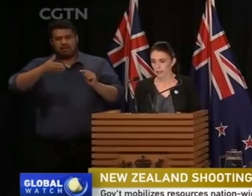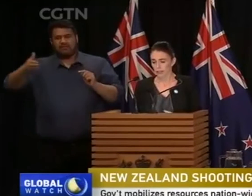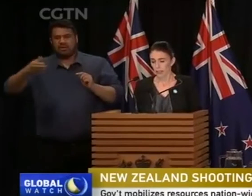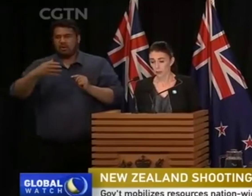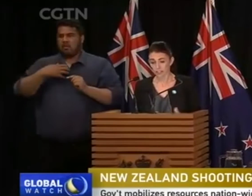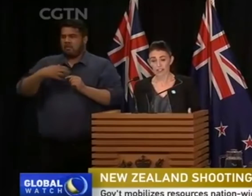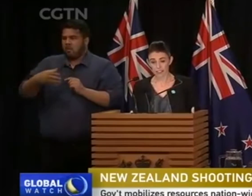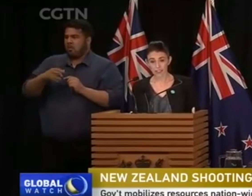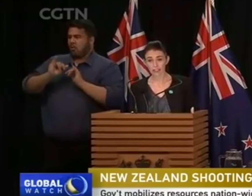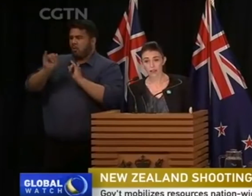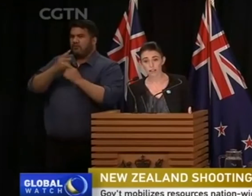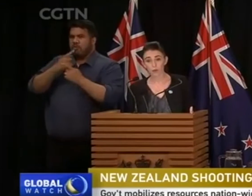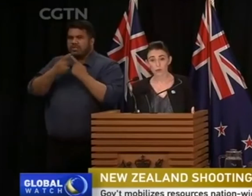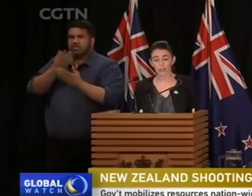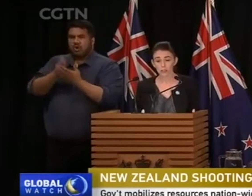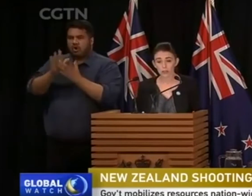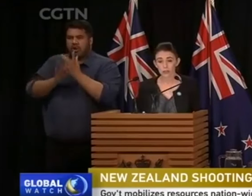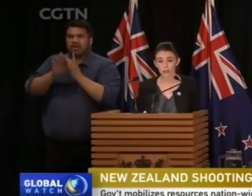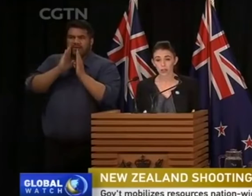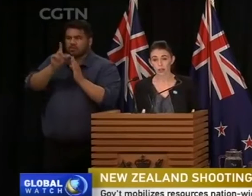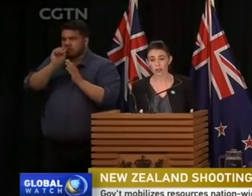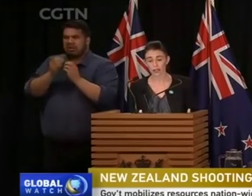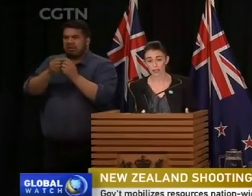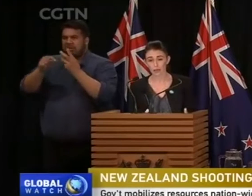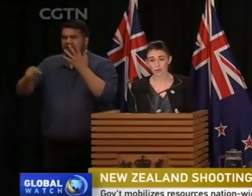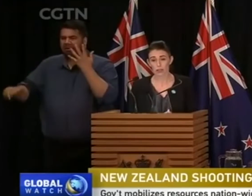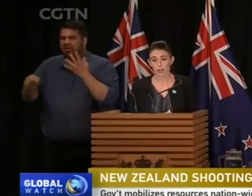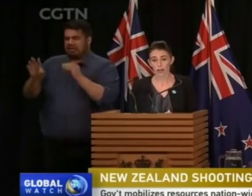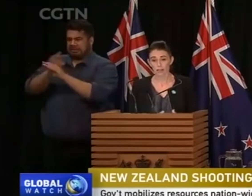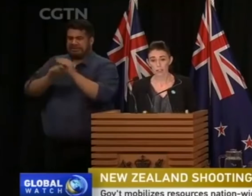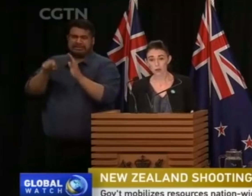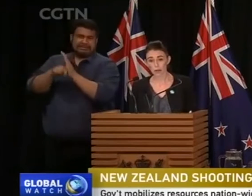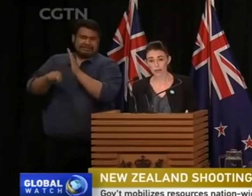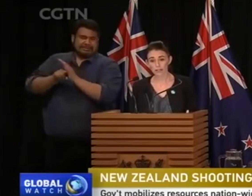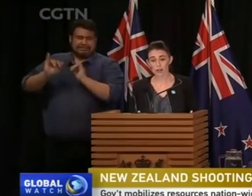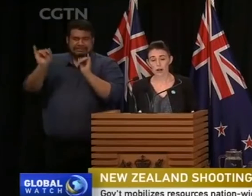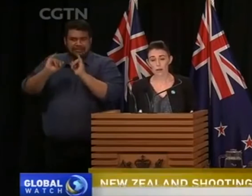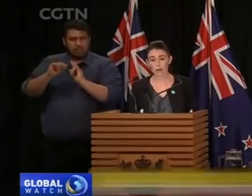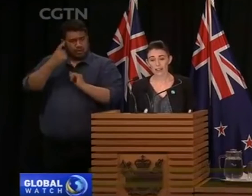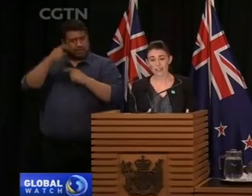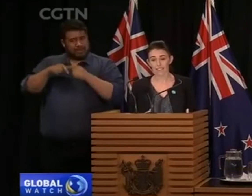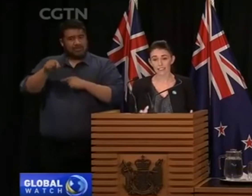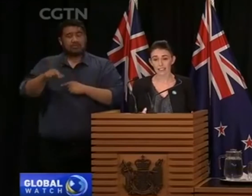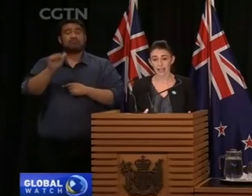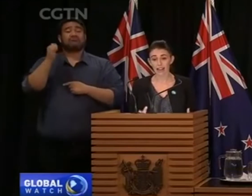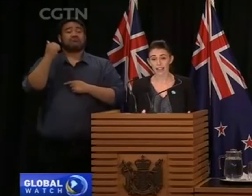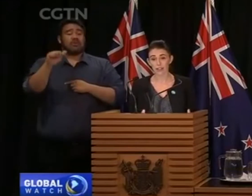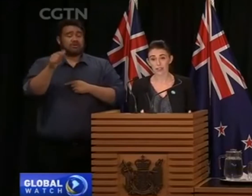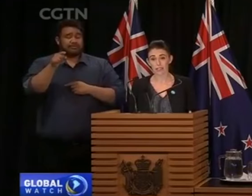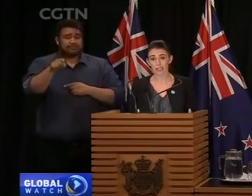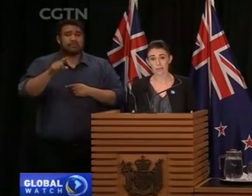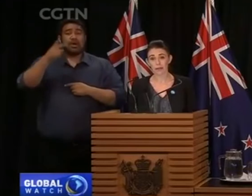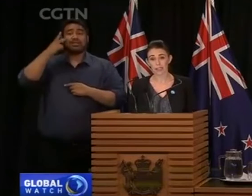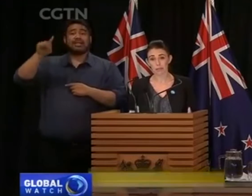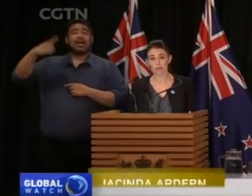the horrific things that I, of course, have learned in a very short period of time around events that other